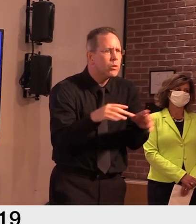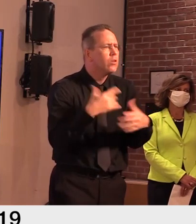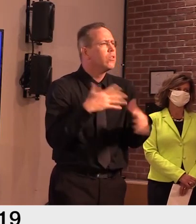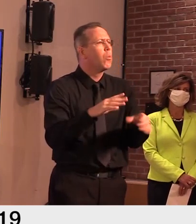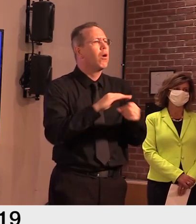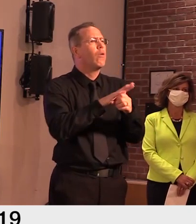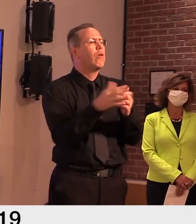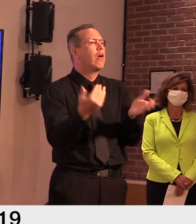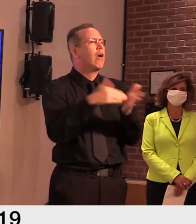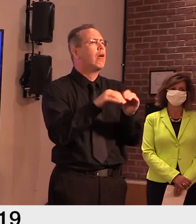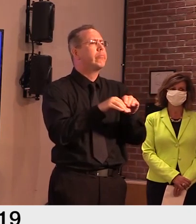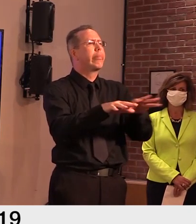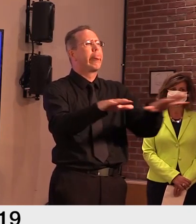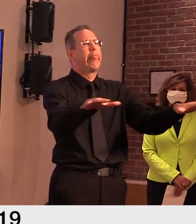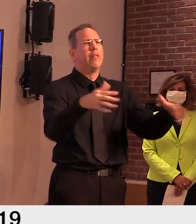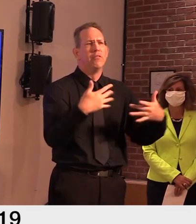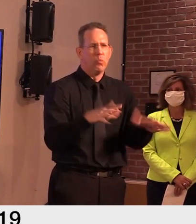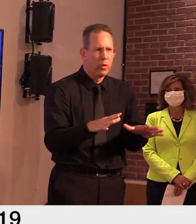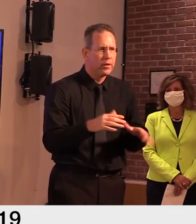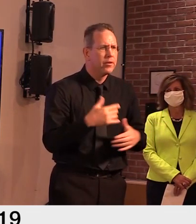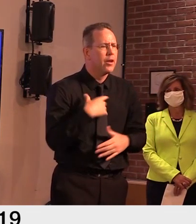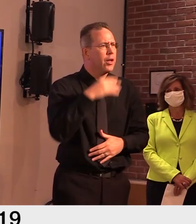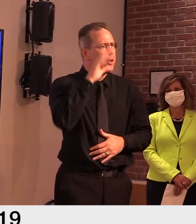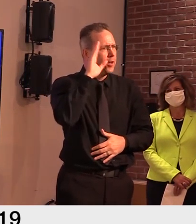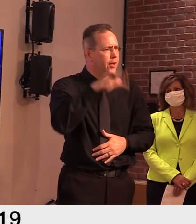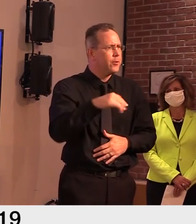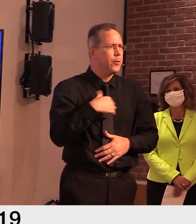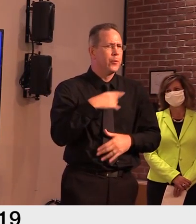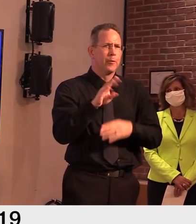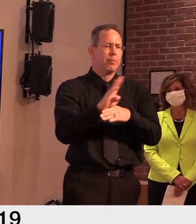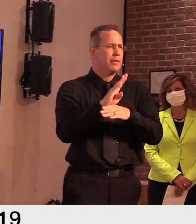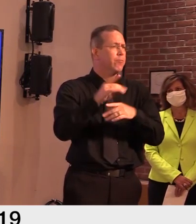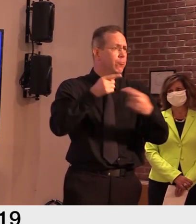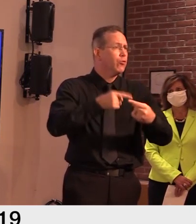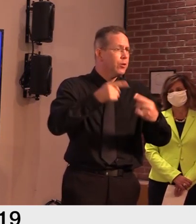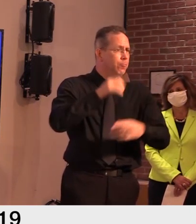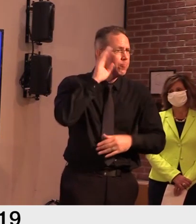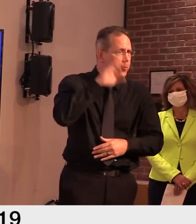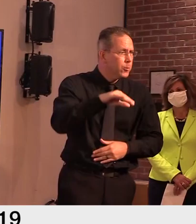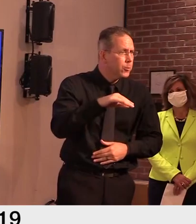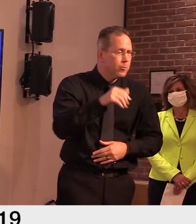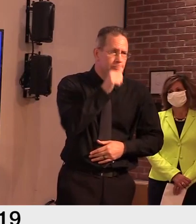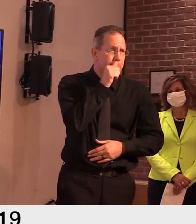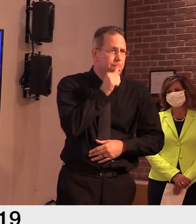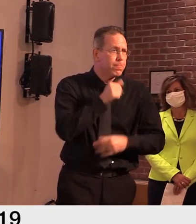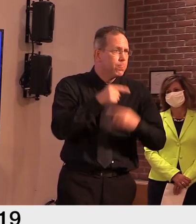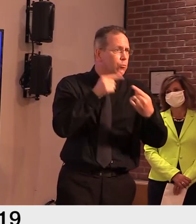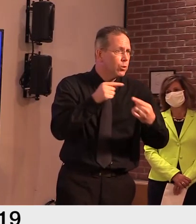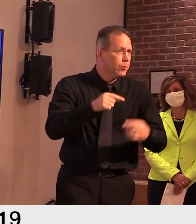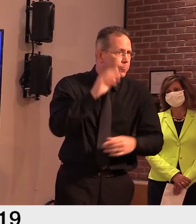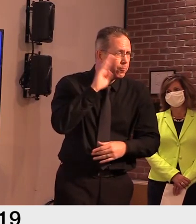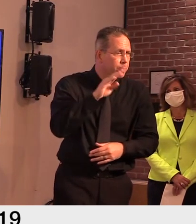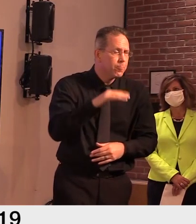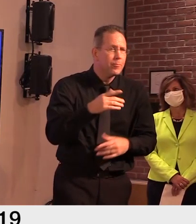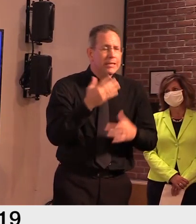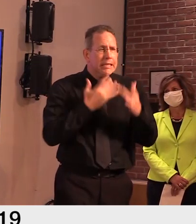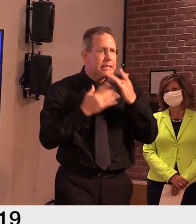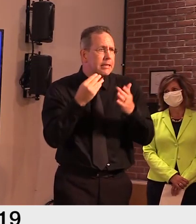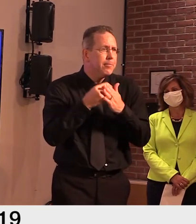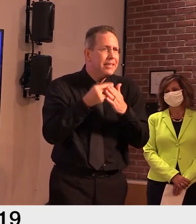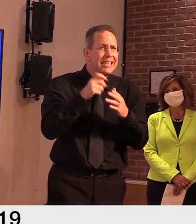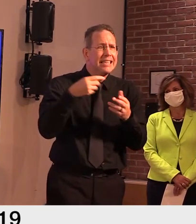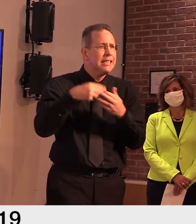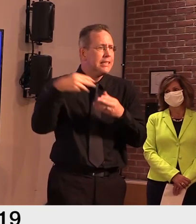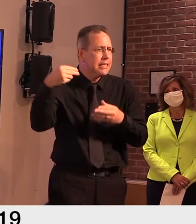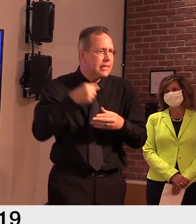know this virus is still among us, which is why we must keep some restrictions in place to avoid significant